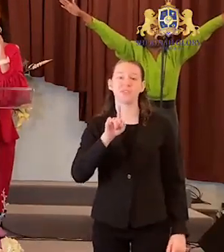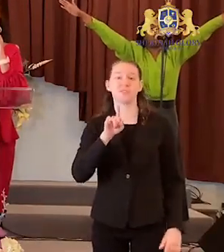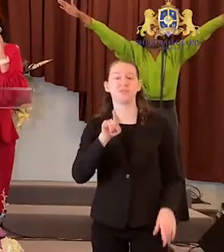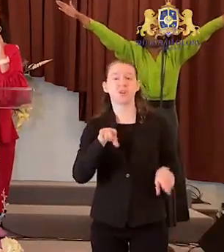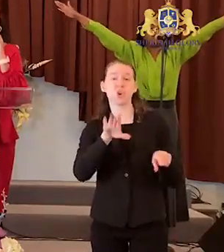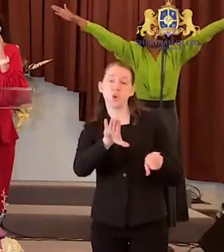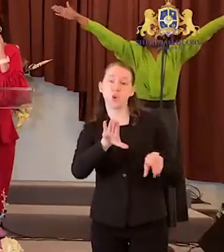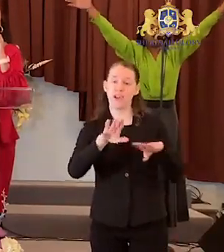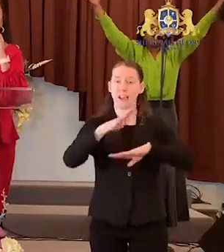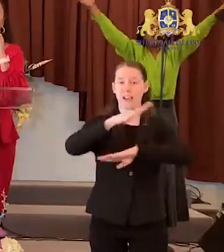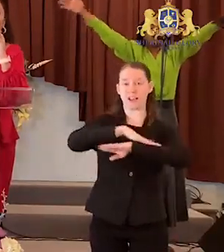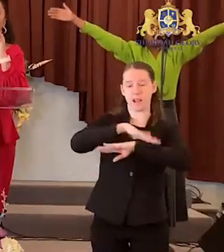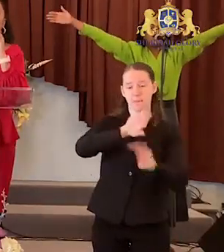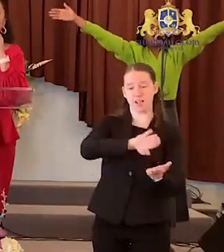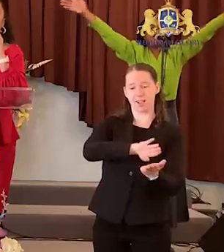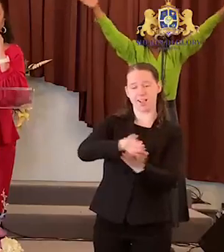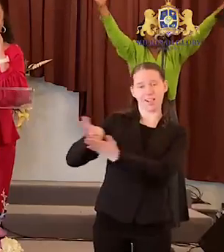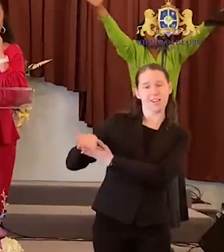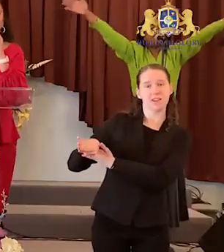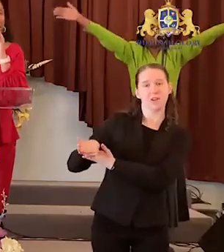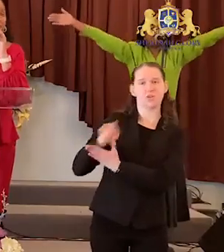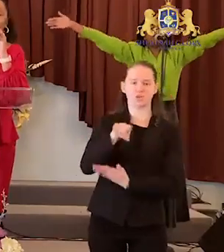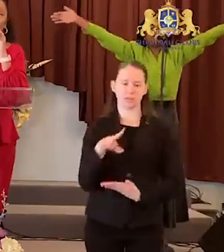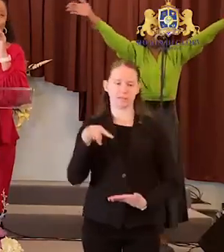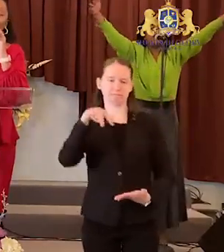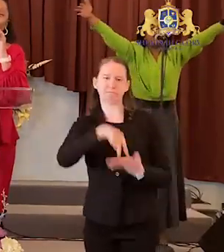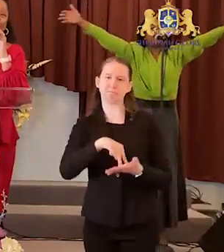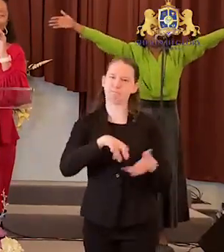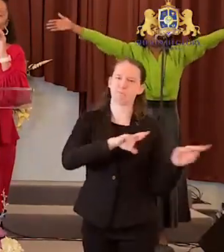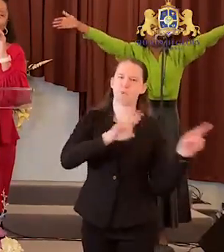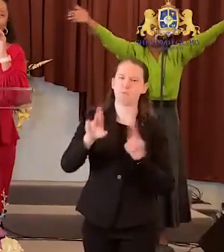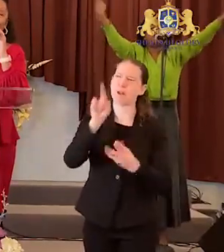coffee table to the side. Get in place.